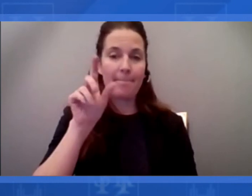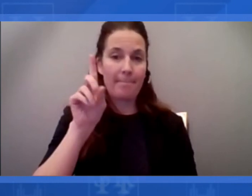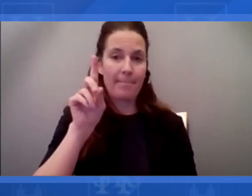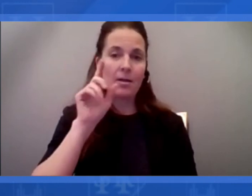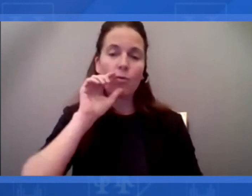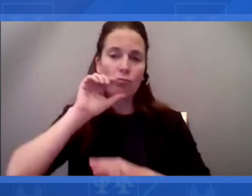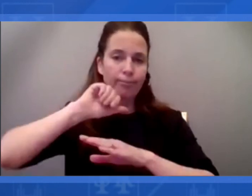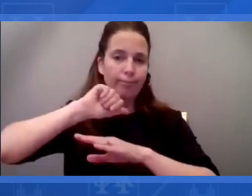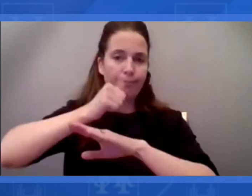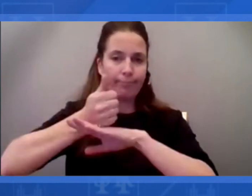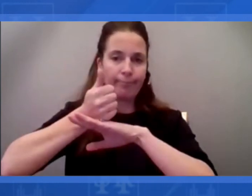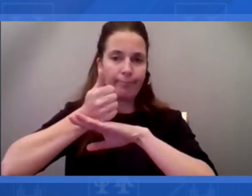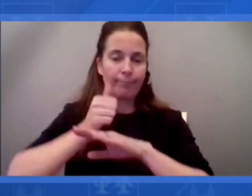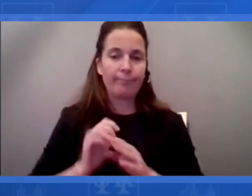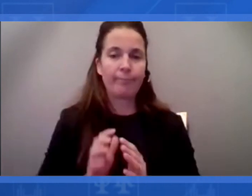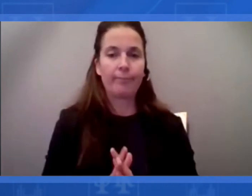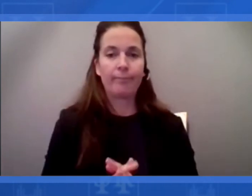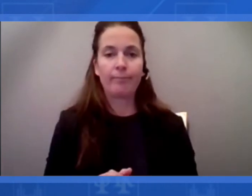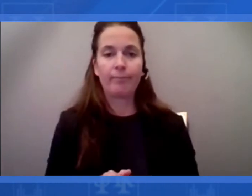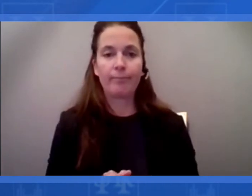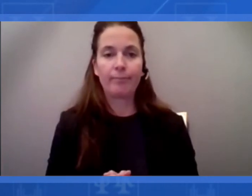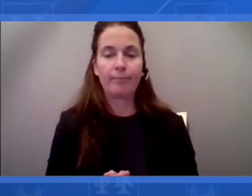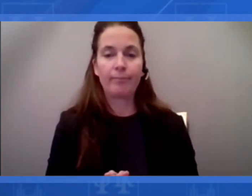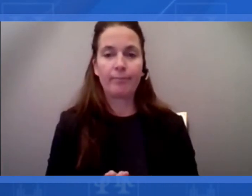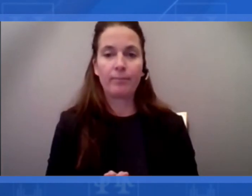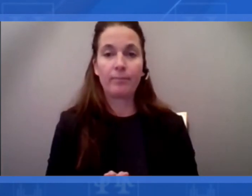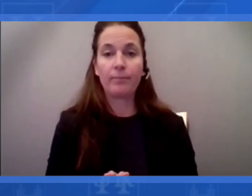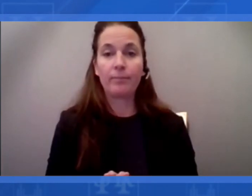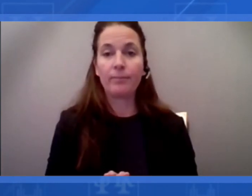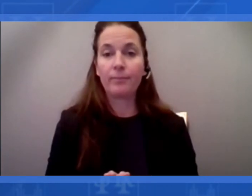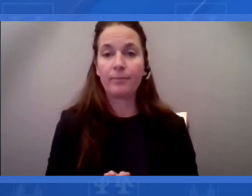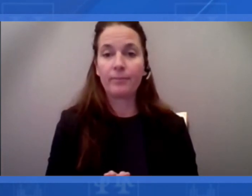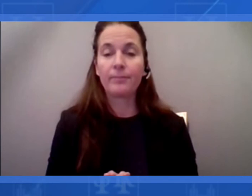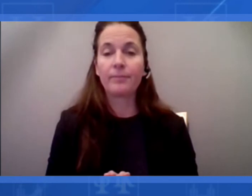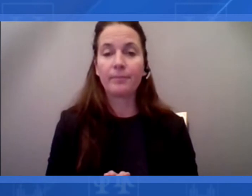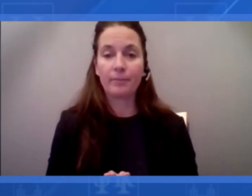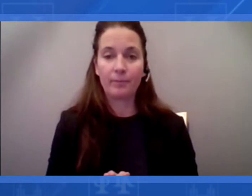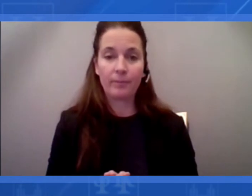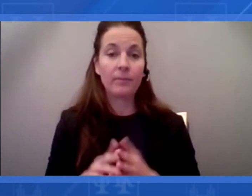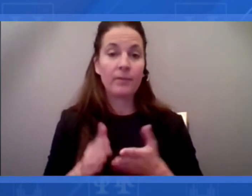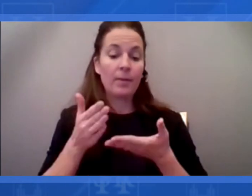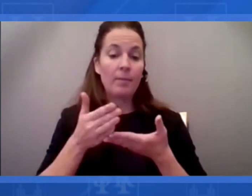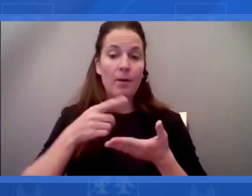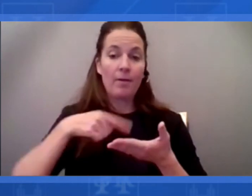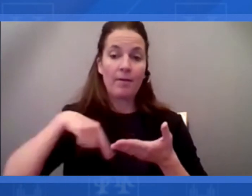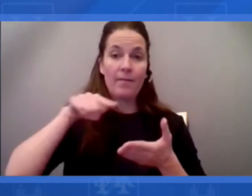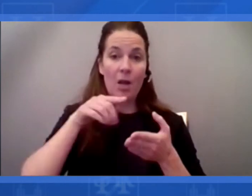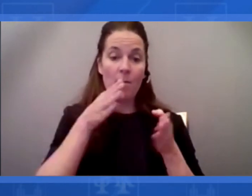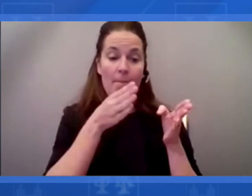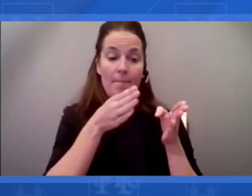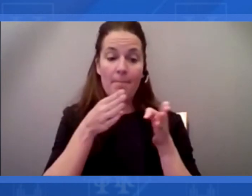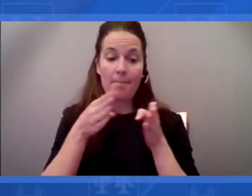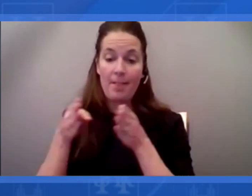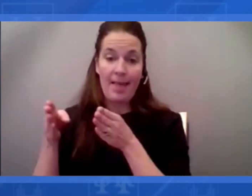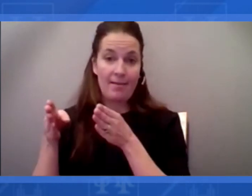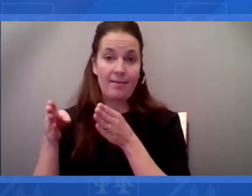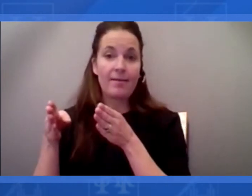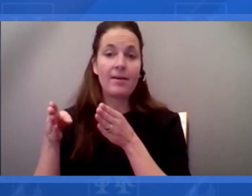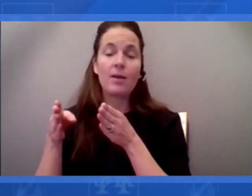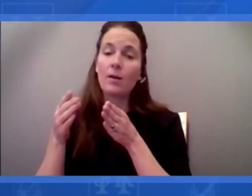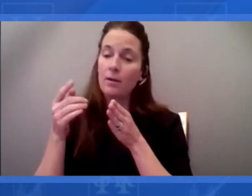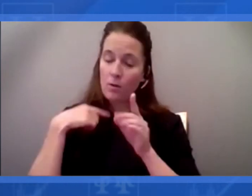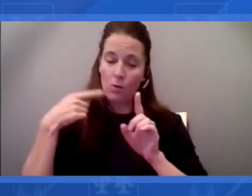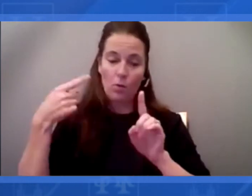constructed. As part of our annual plans, we identify opportunities to improve the amenities at